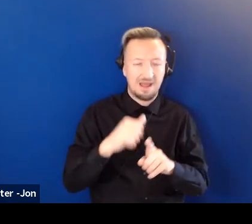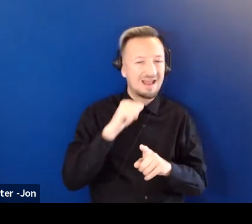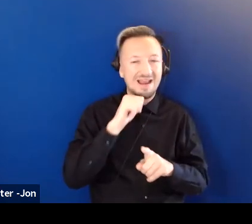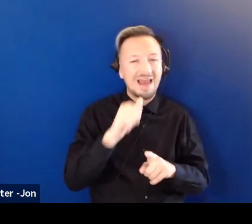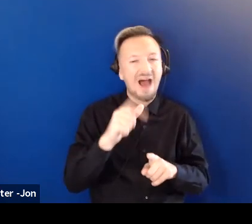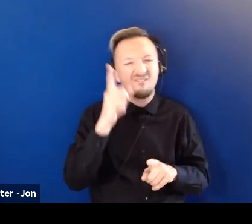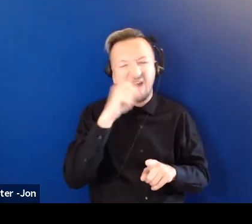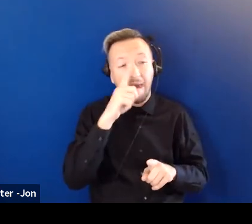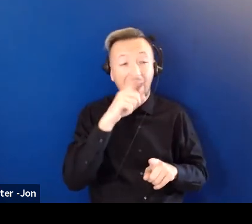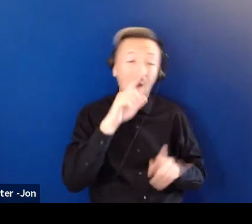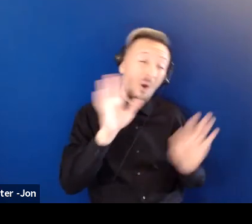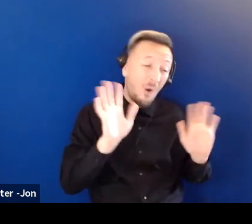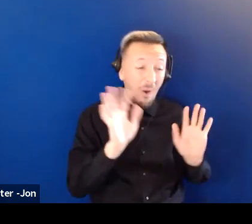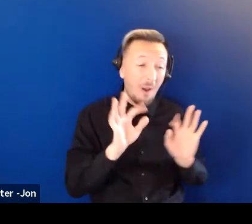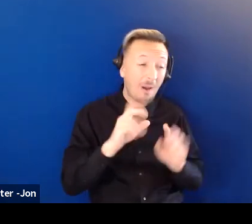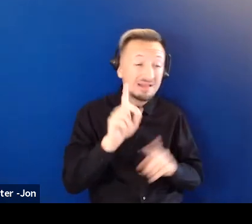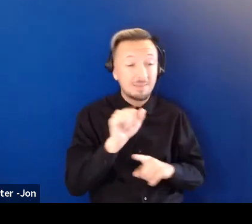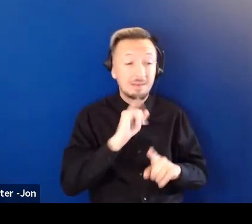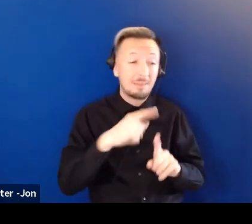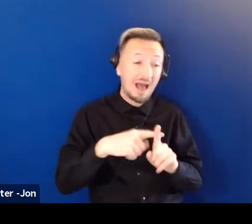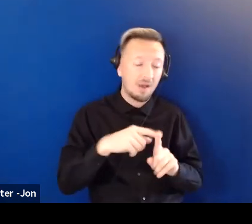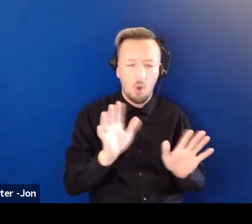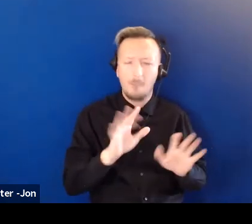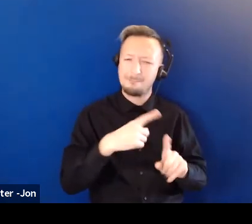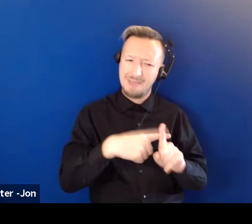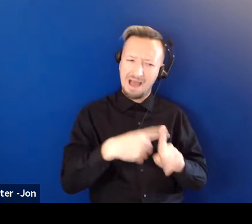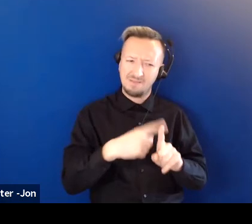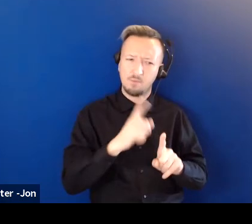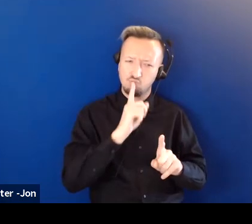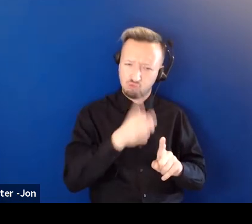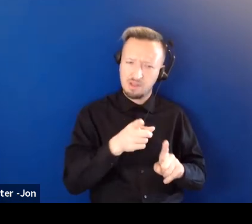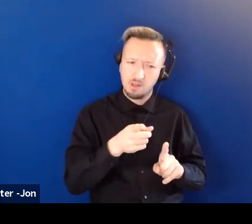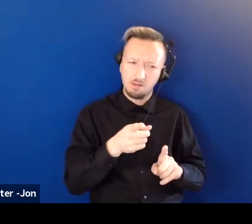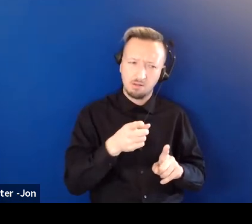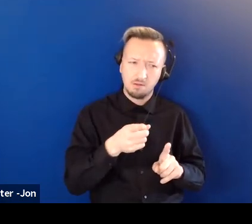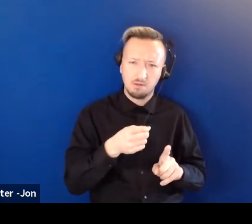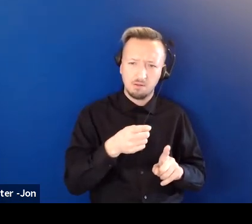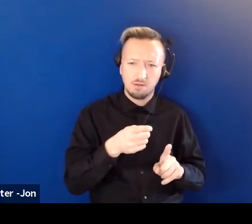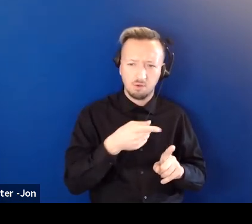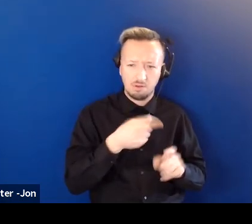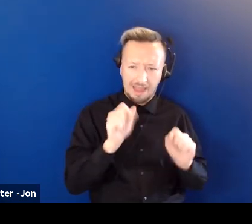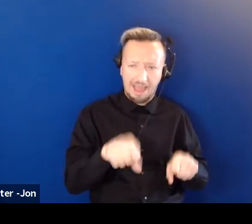like in a positive and sometimes even neutral can be really helpful too way.